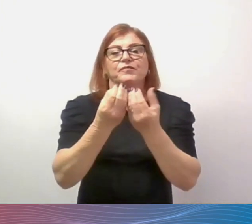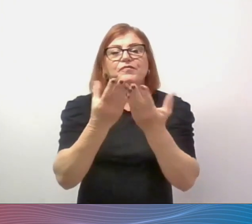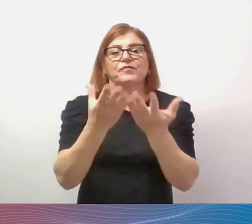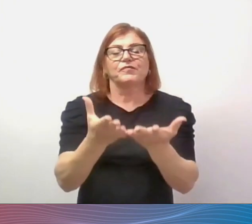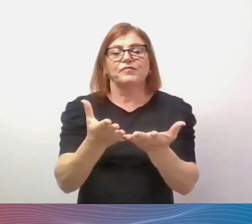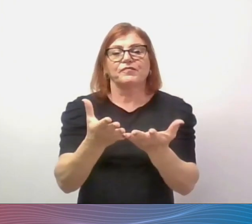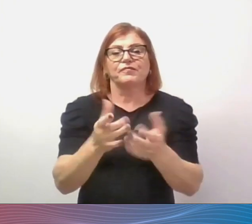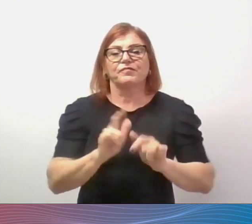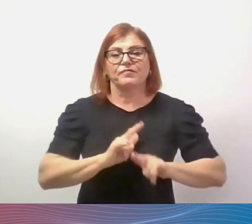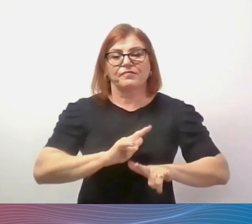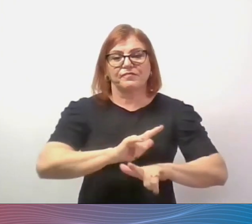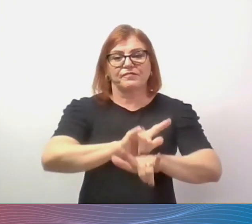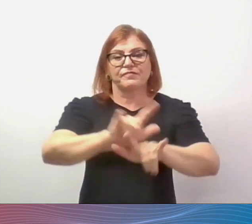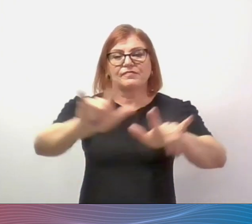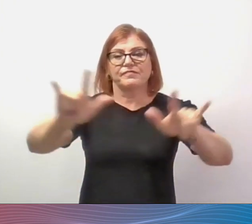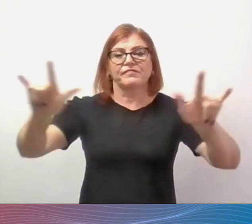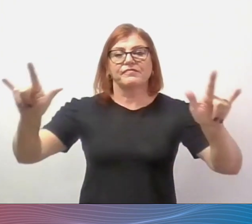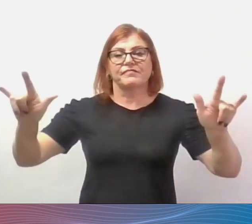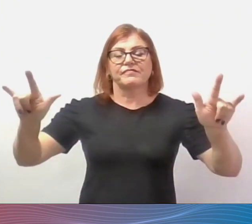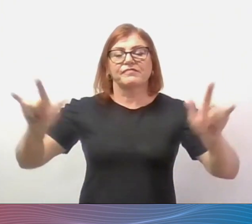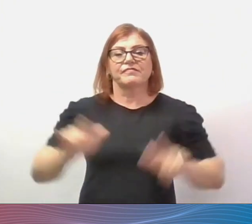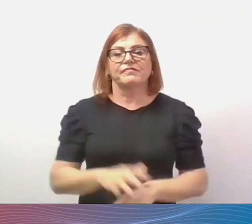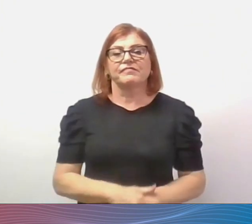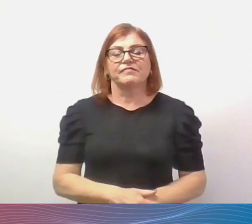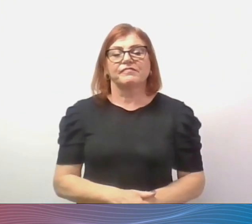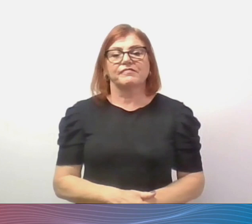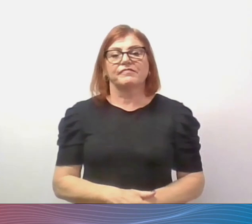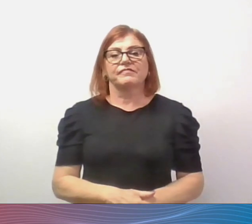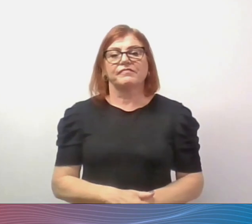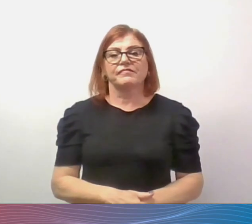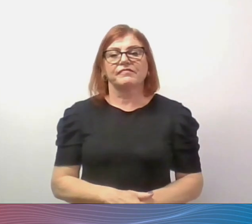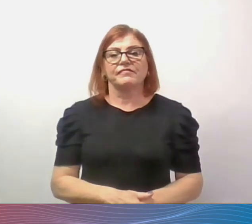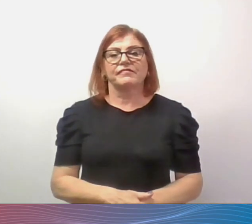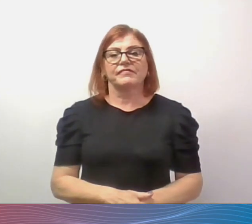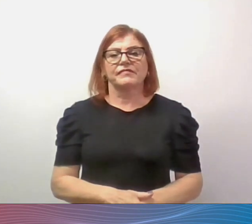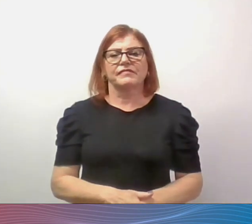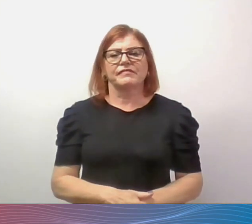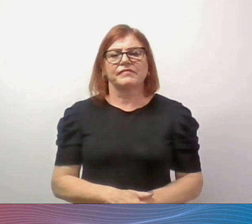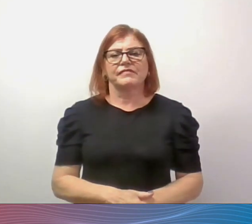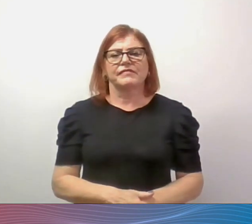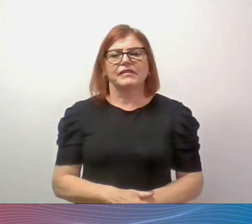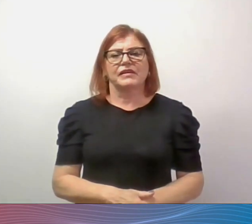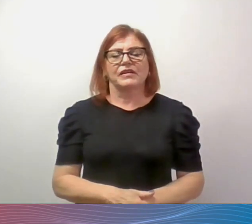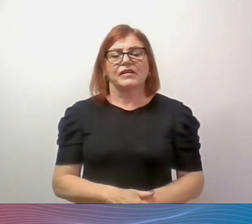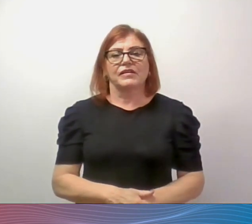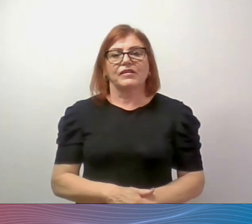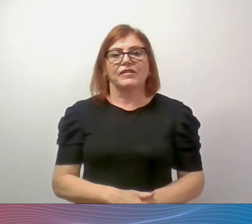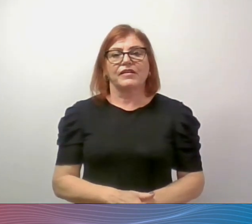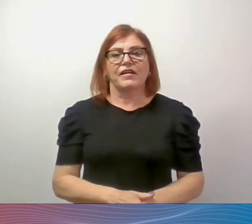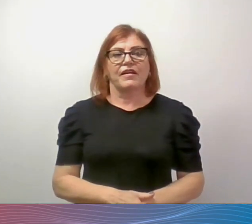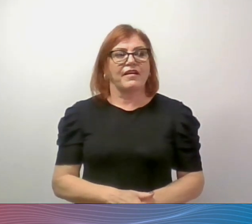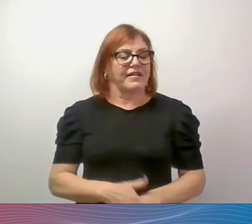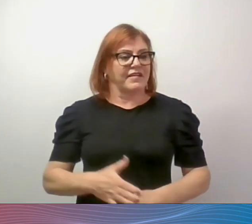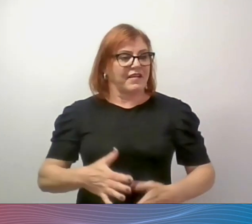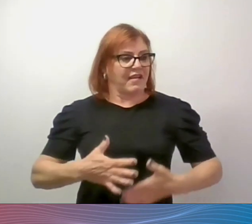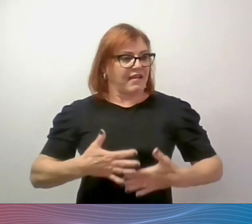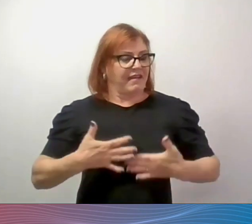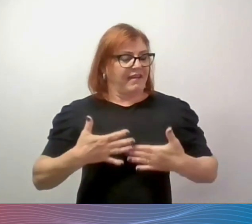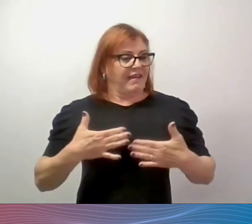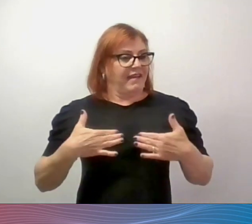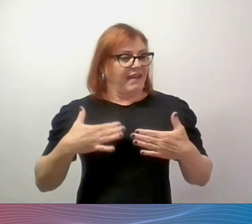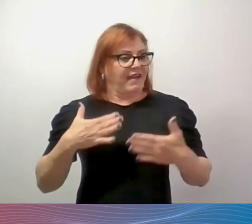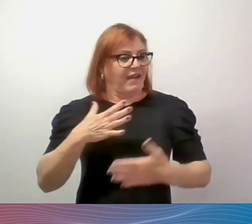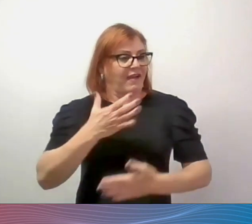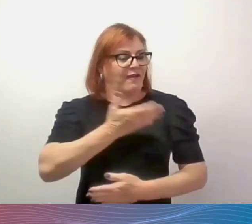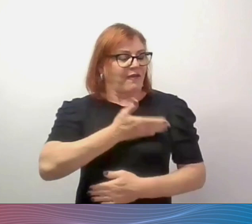for parece incrível. It is incredible. Nosso coração se enche de alegria. Our hearts will be filled with